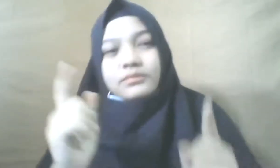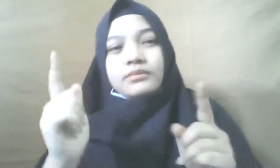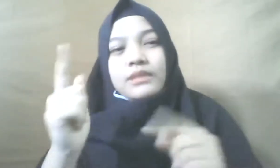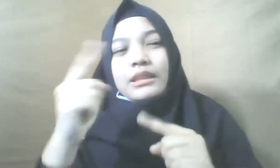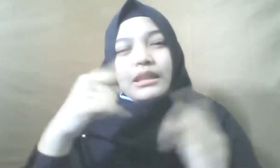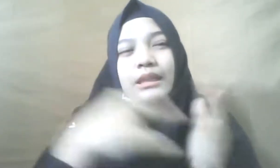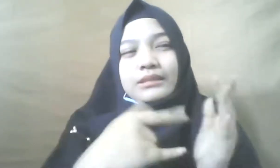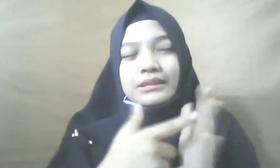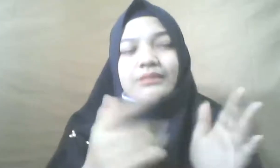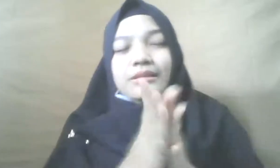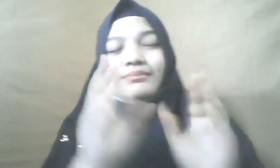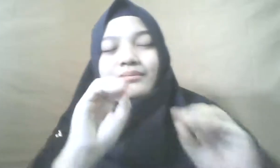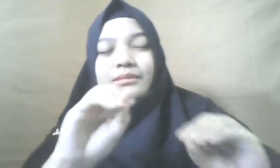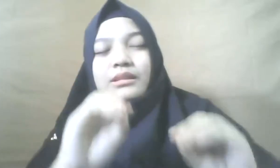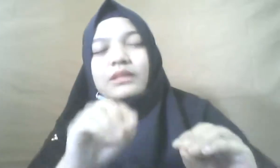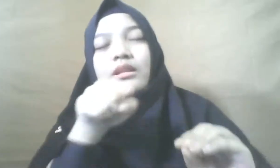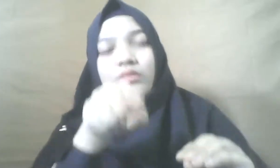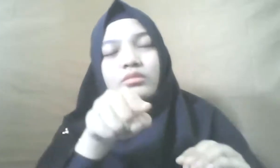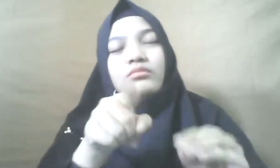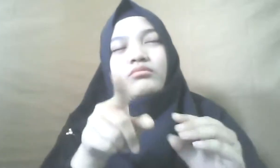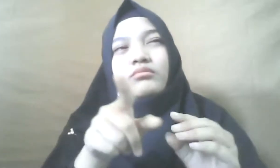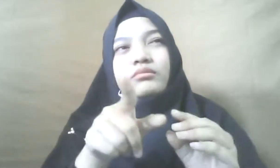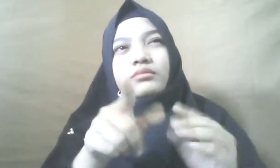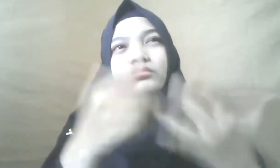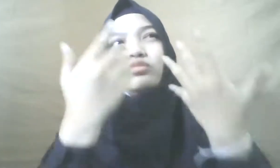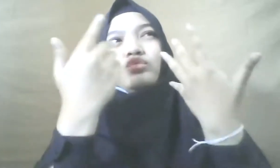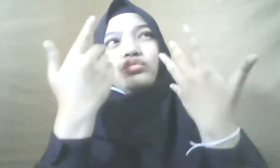2017 revealed that of the